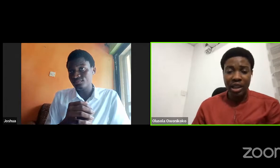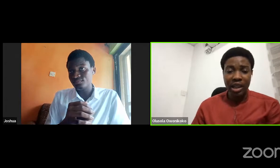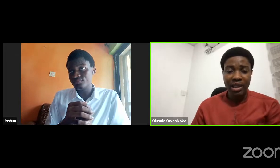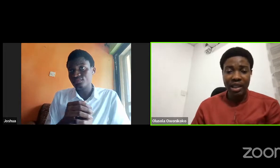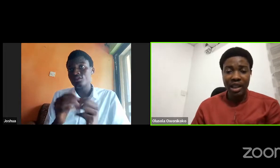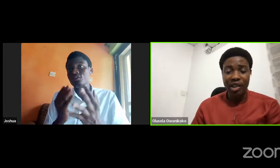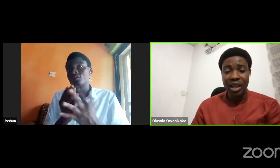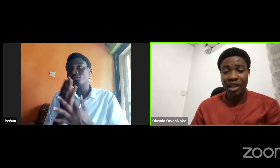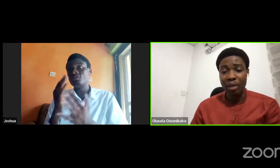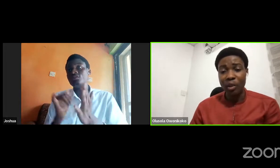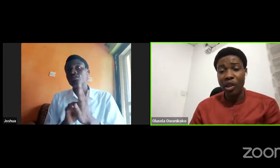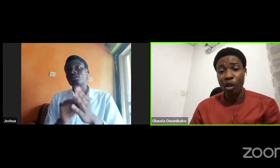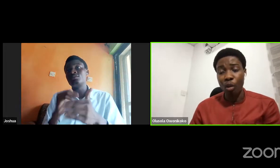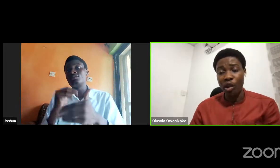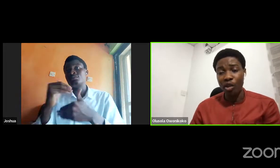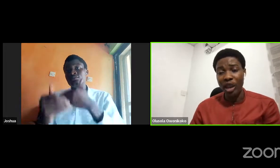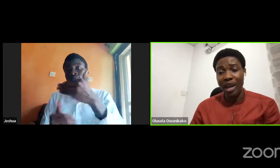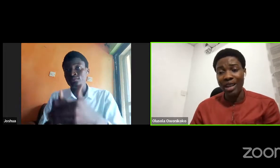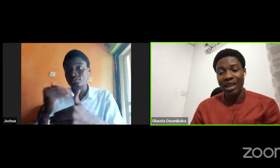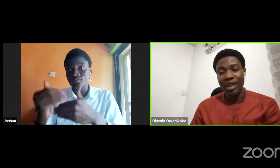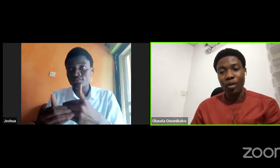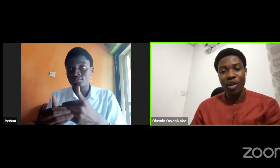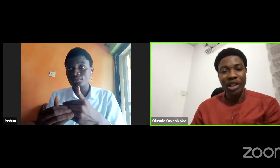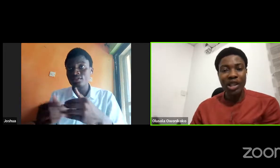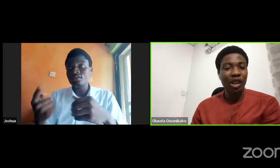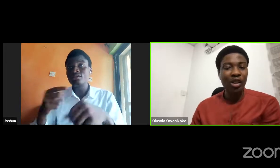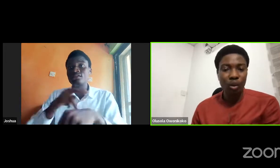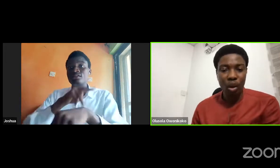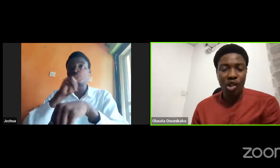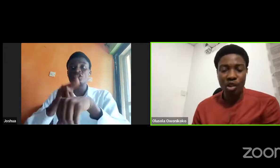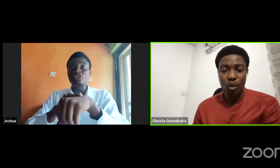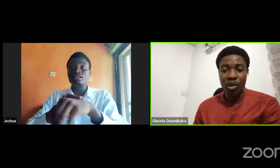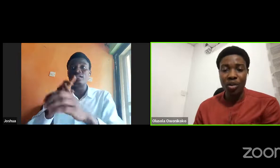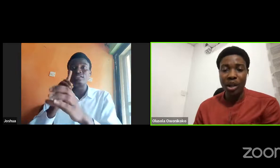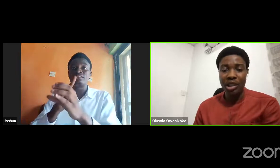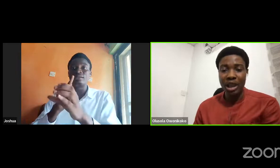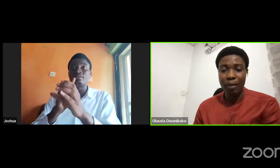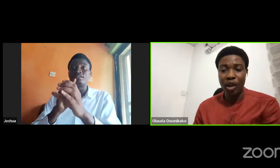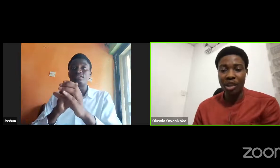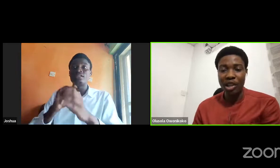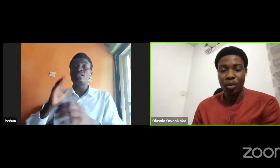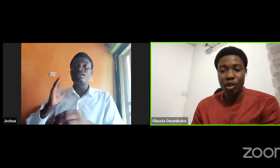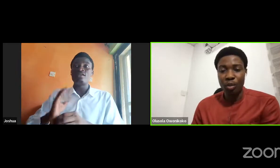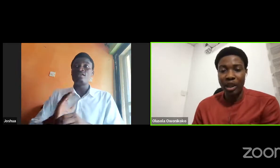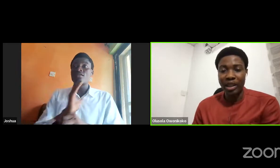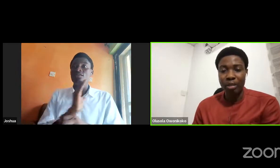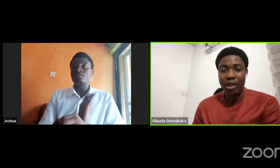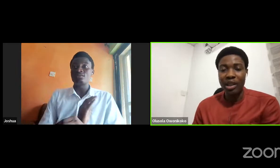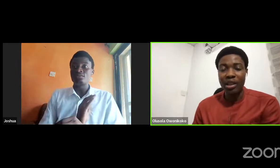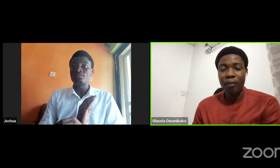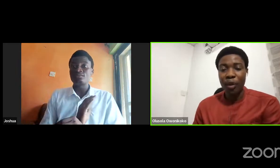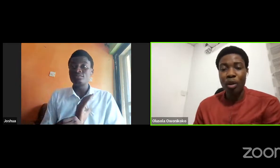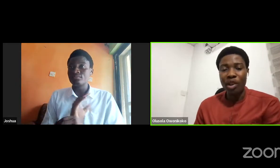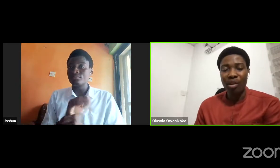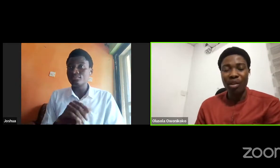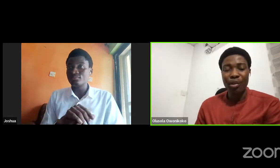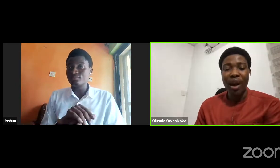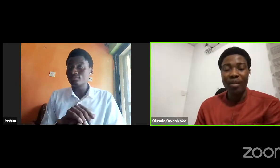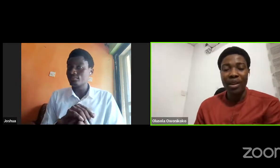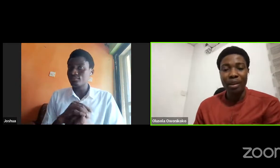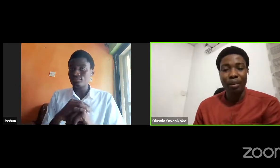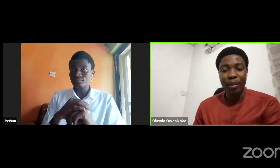originated the National Disability Commission. And of course, there's still a lot of questions we want to ask there, because that's supposed to be like the main